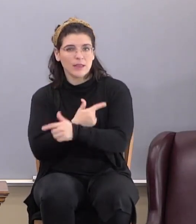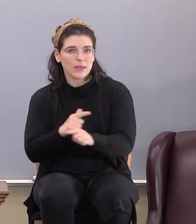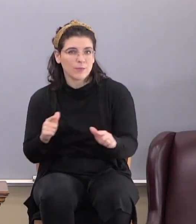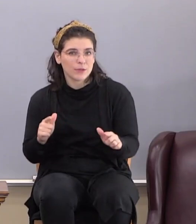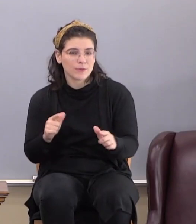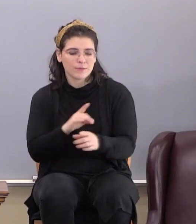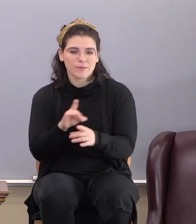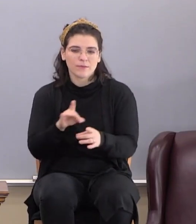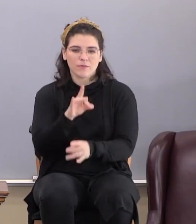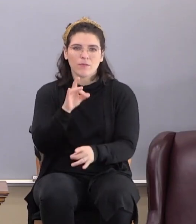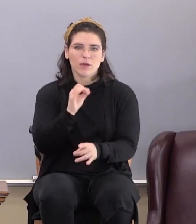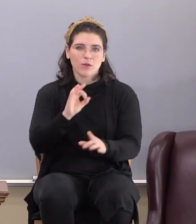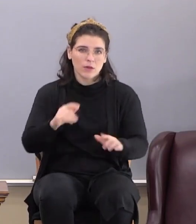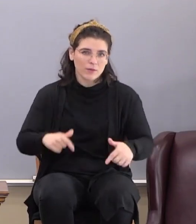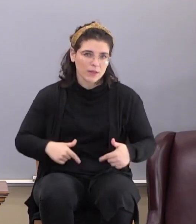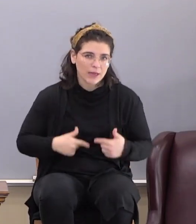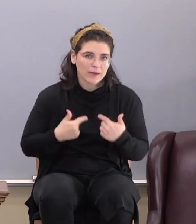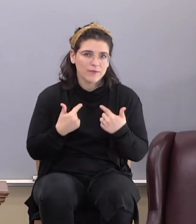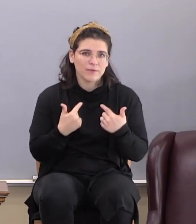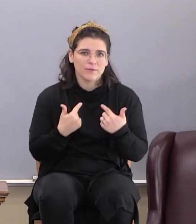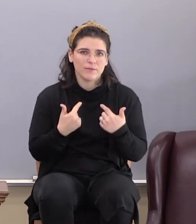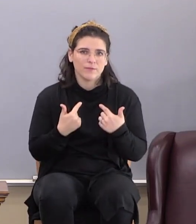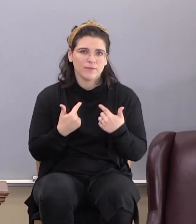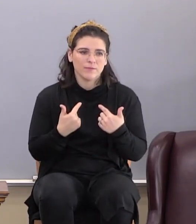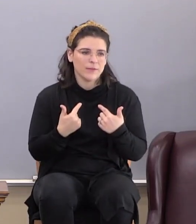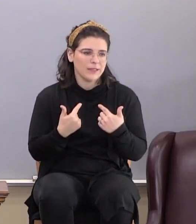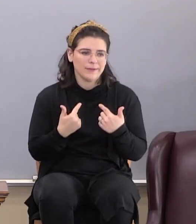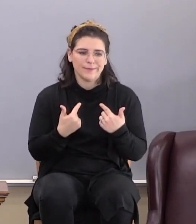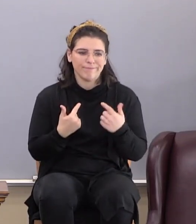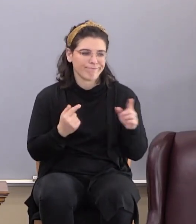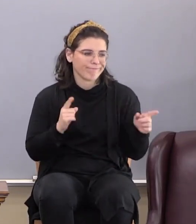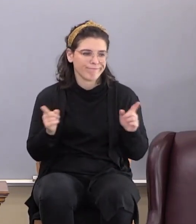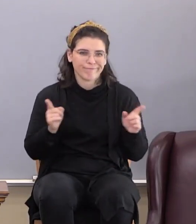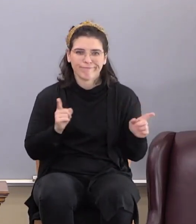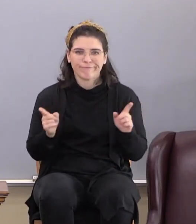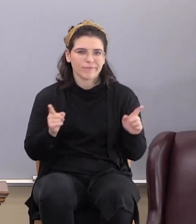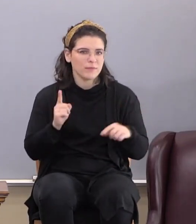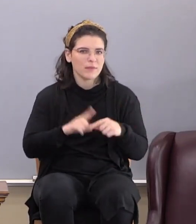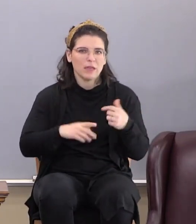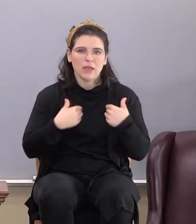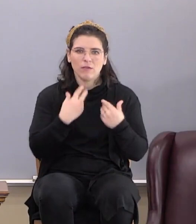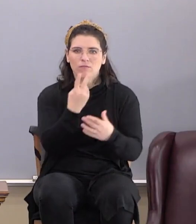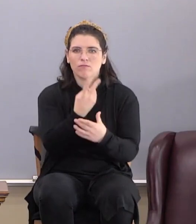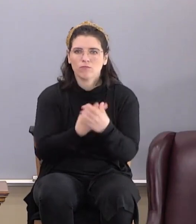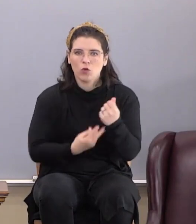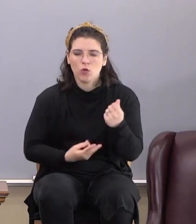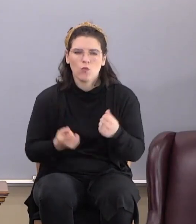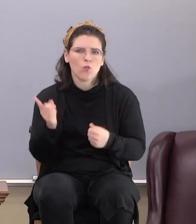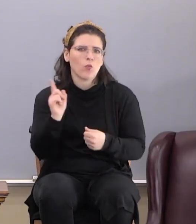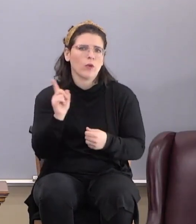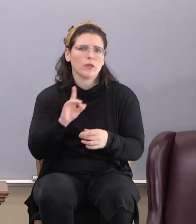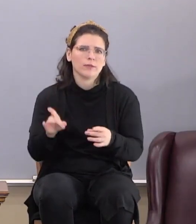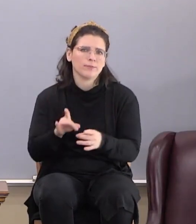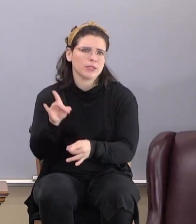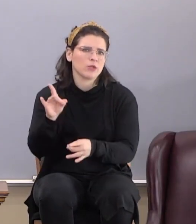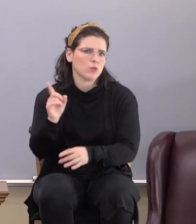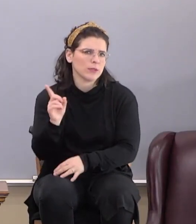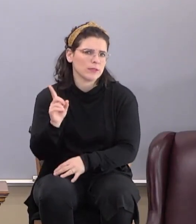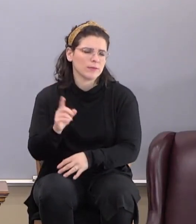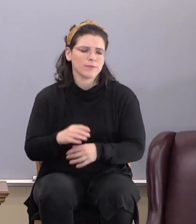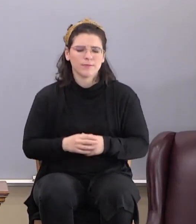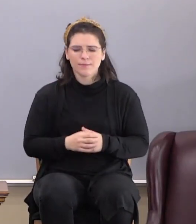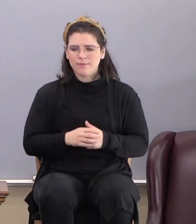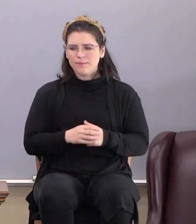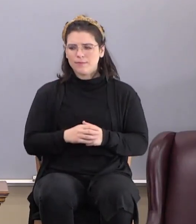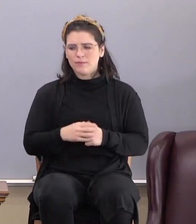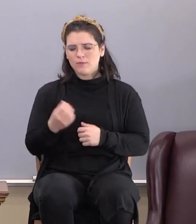the spirit of life. It's either one or the other. Where is the spirit? Let's